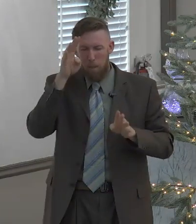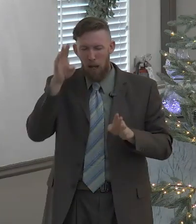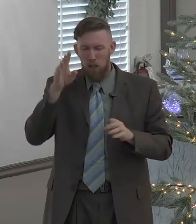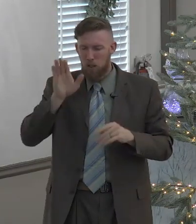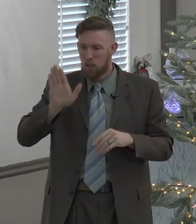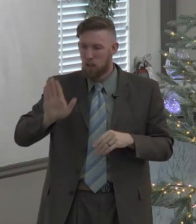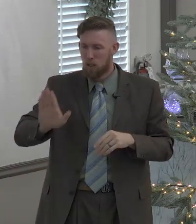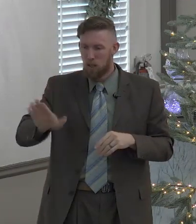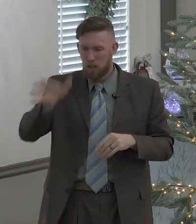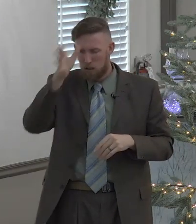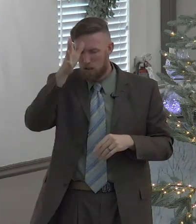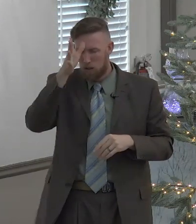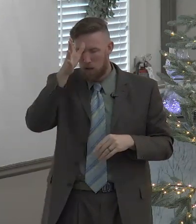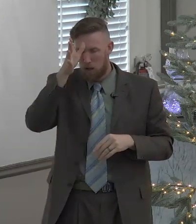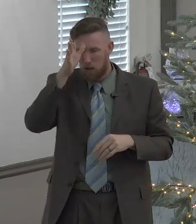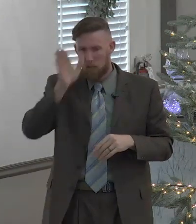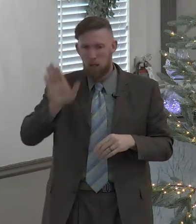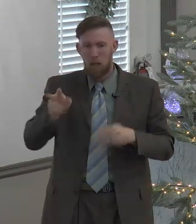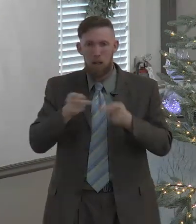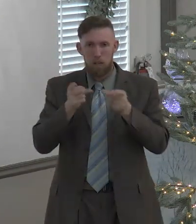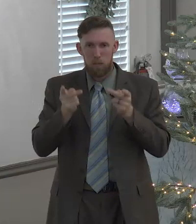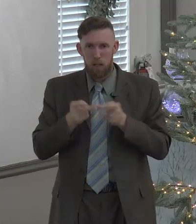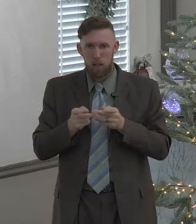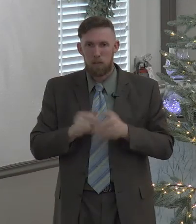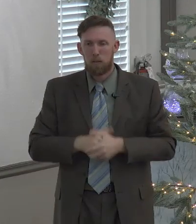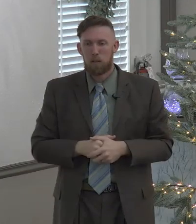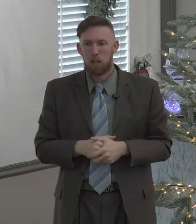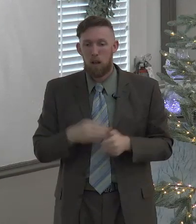But imagine how hard it has to be for Jairus.